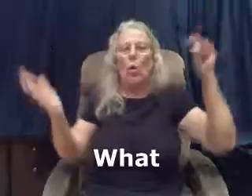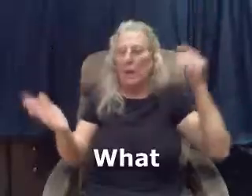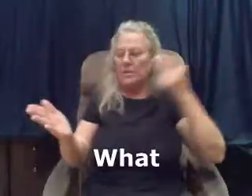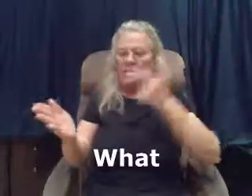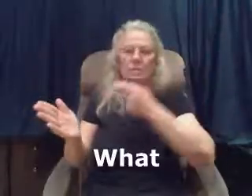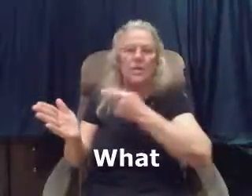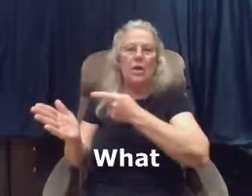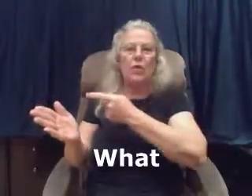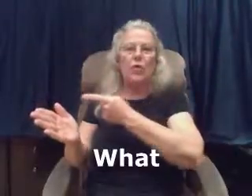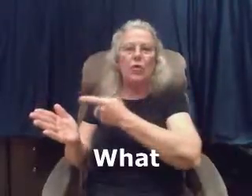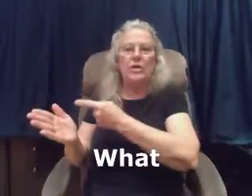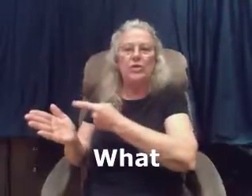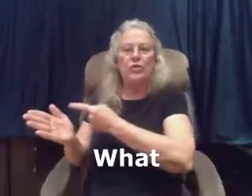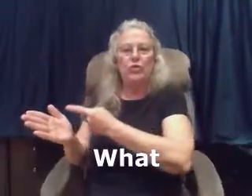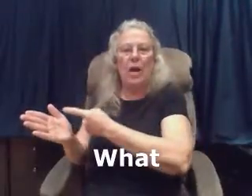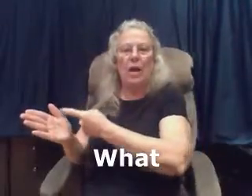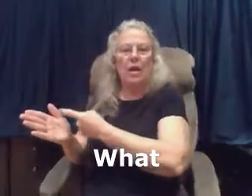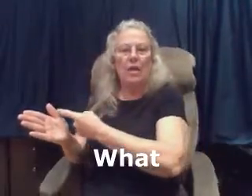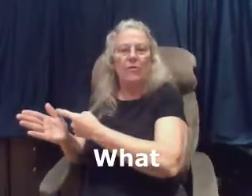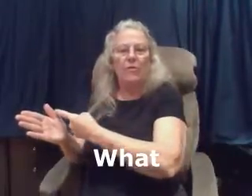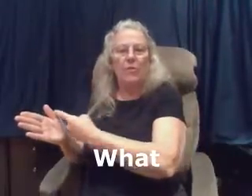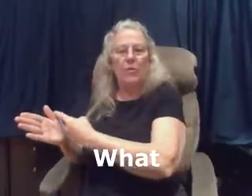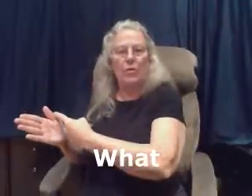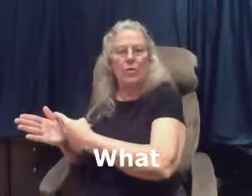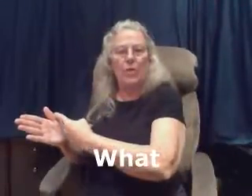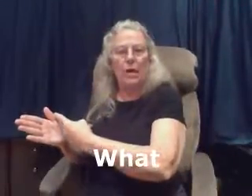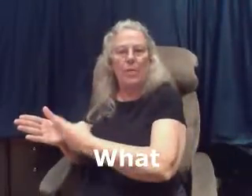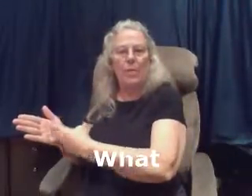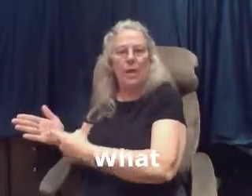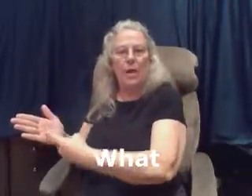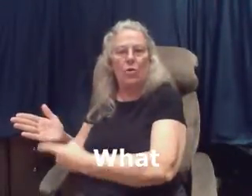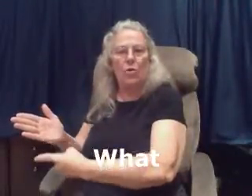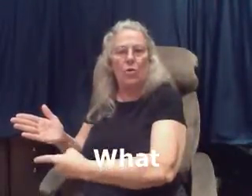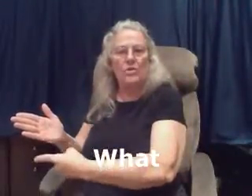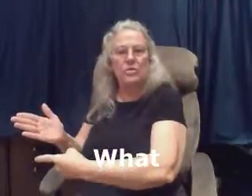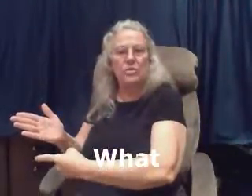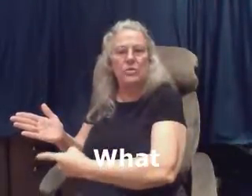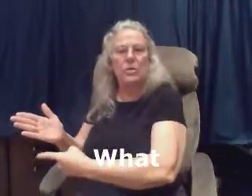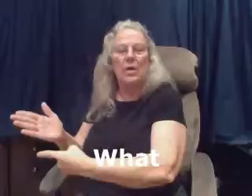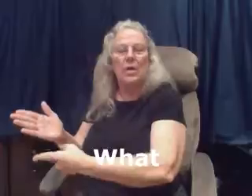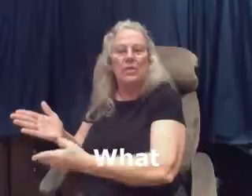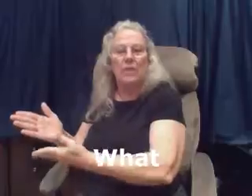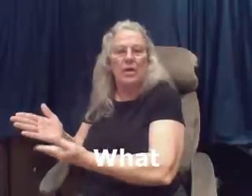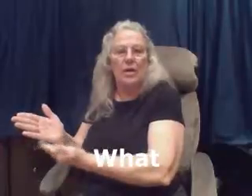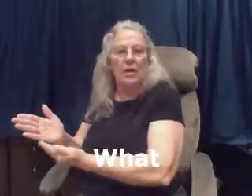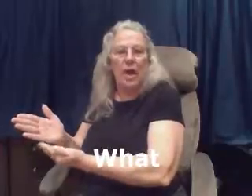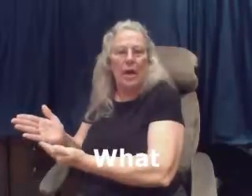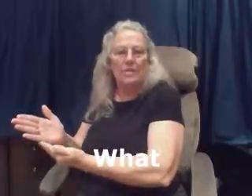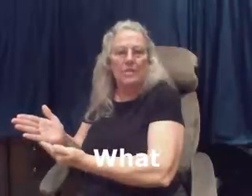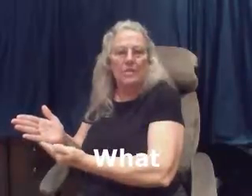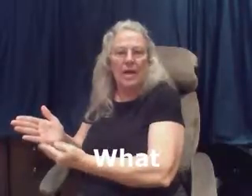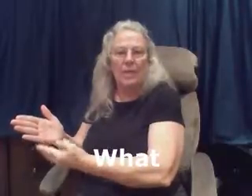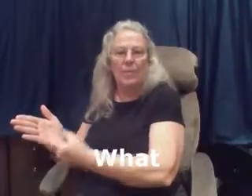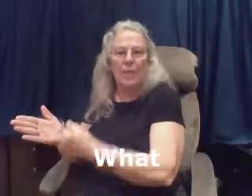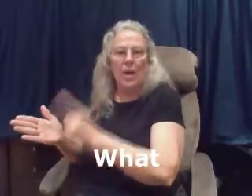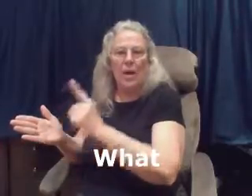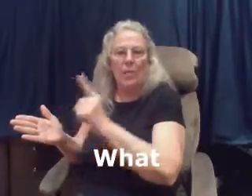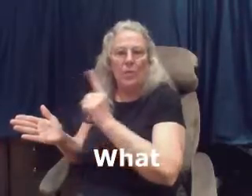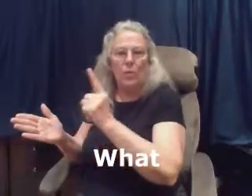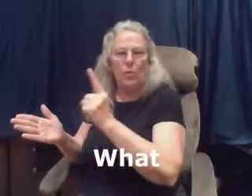What? You're going to strike from your thumb across to the opposite side of the palm with